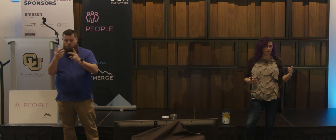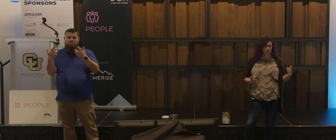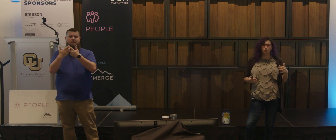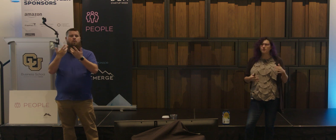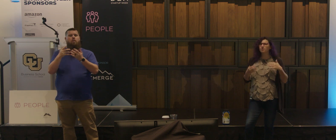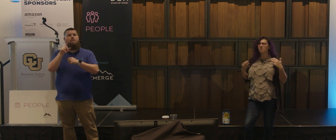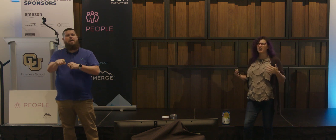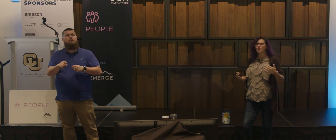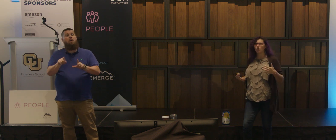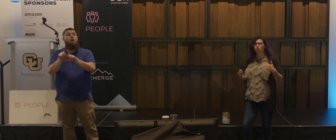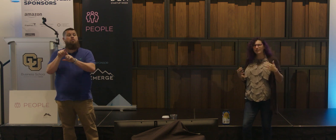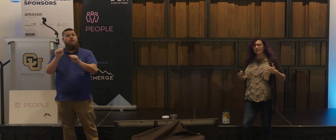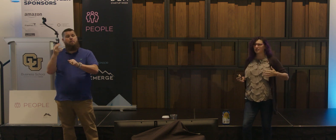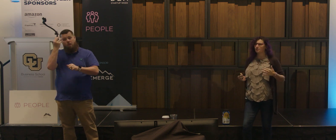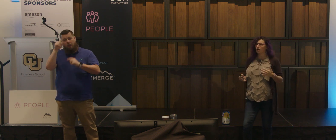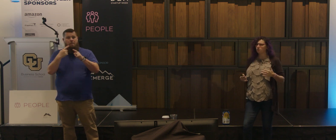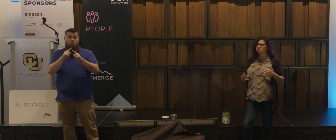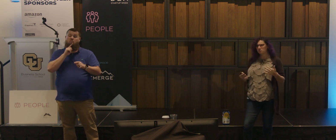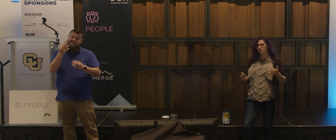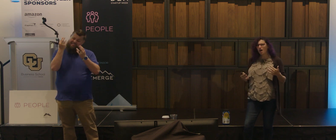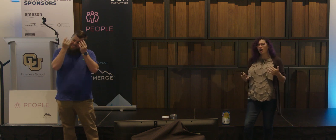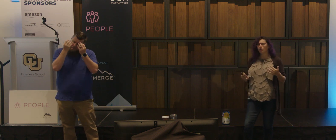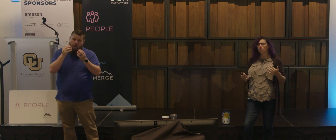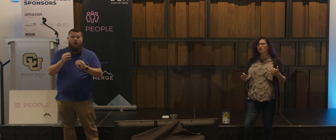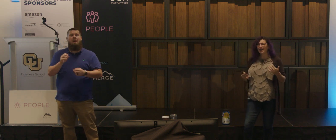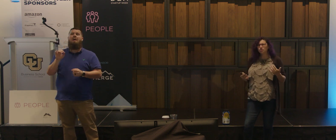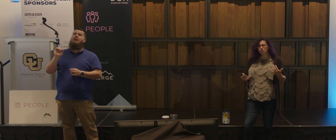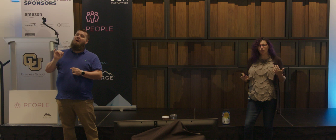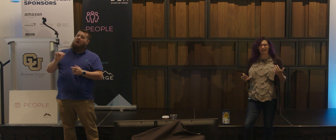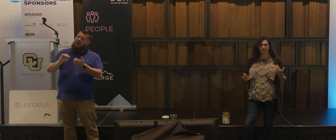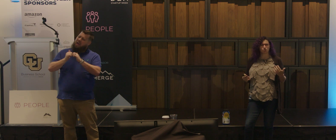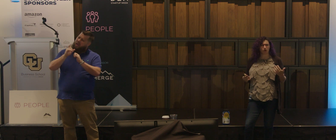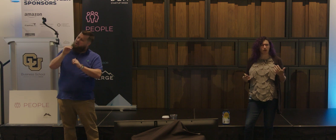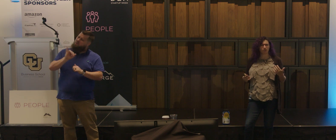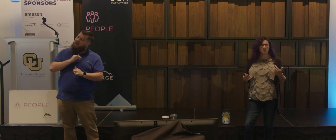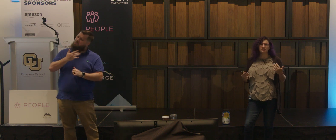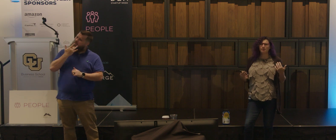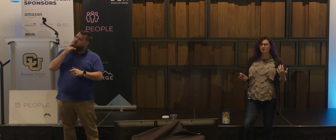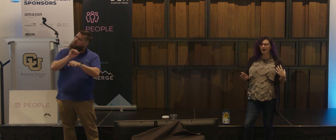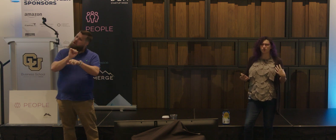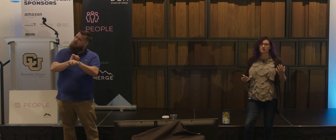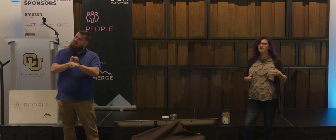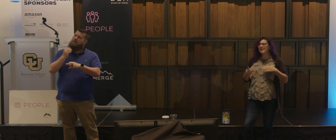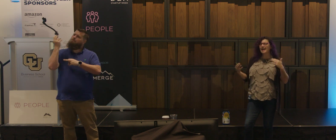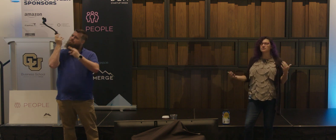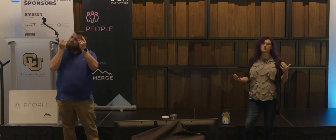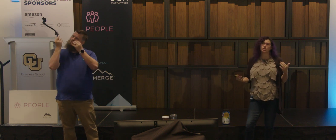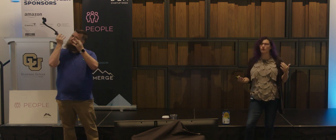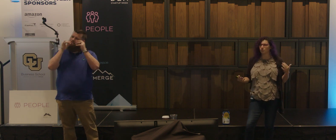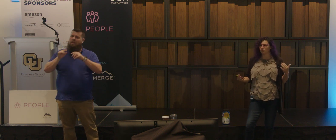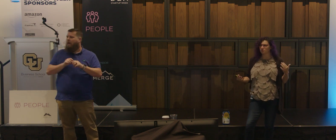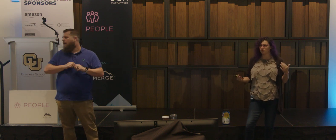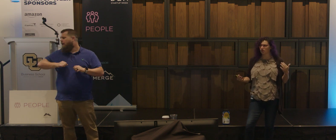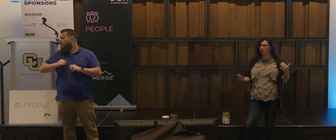for. They'll be able to really think about, oh, how do I like to work? Let me ponder this. Let me ask